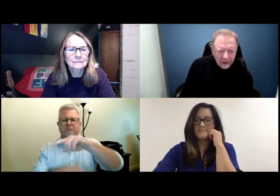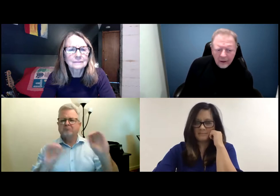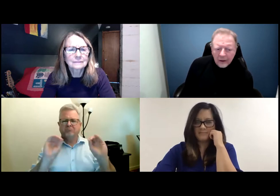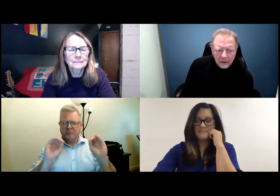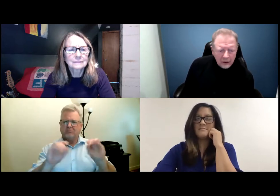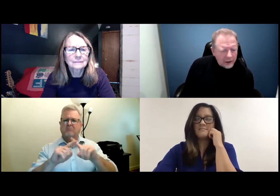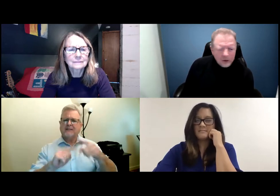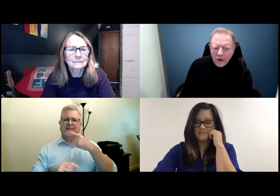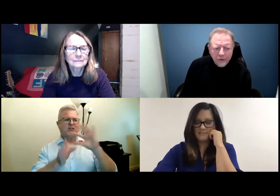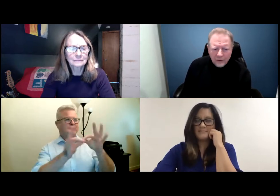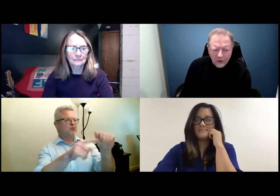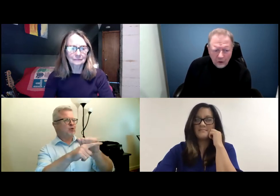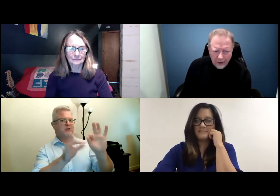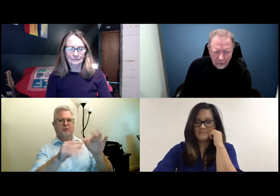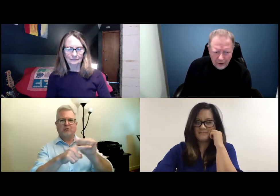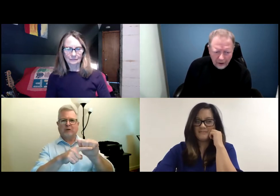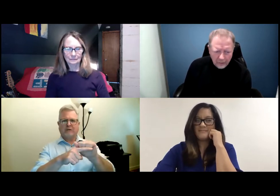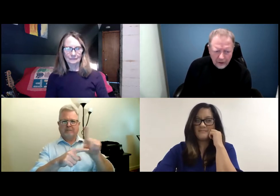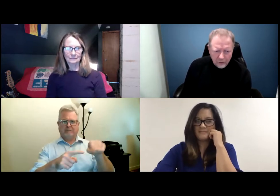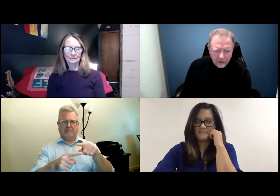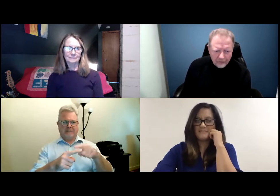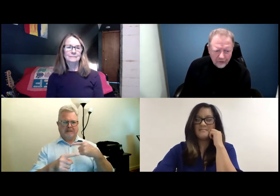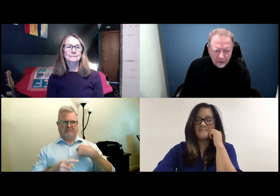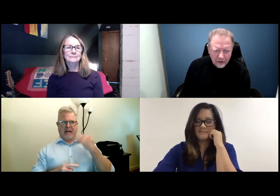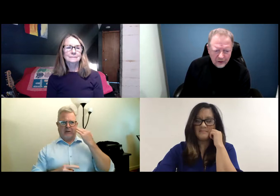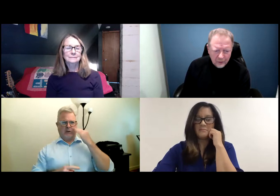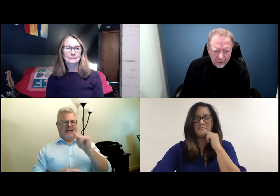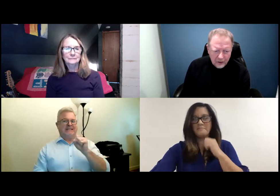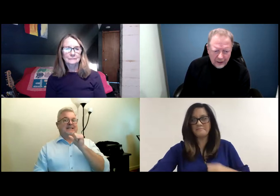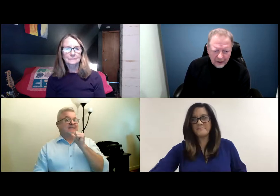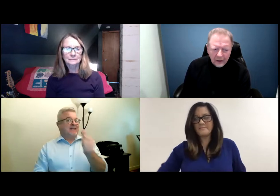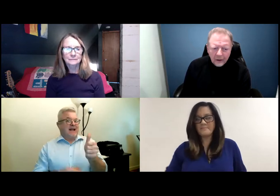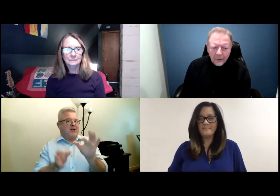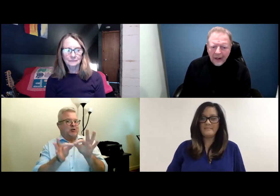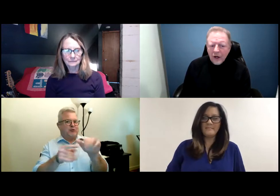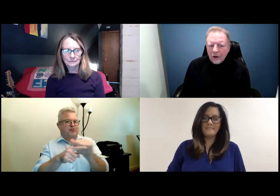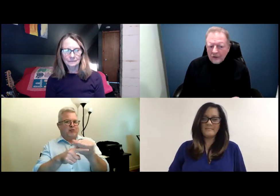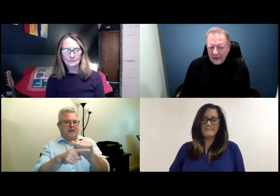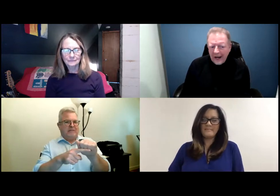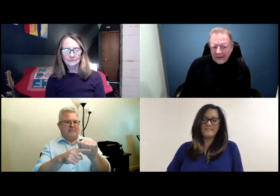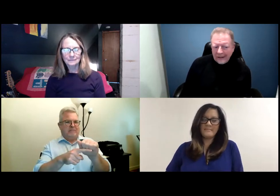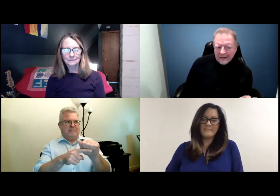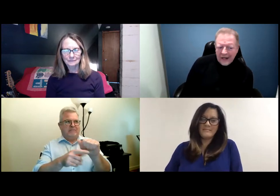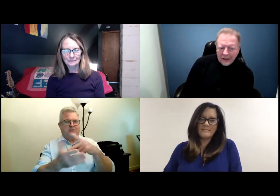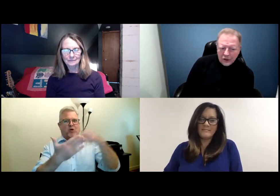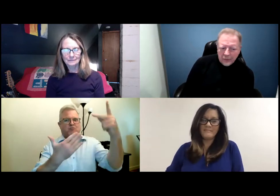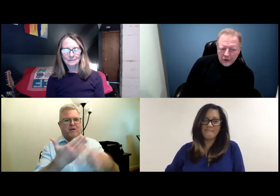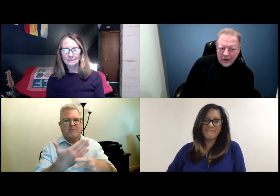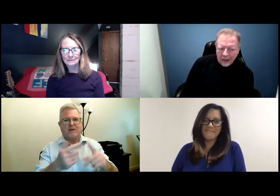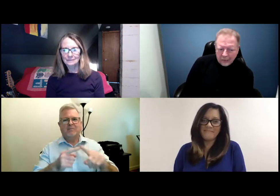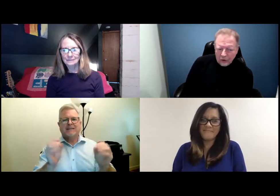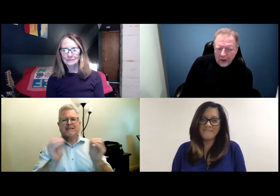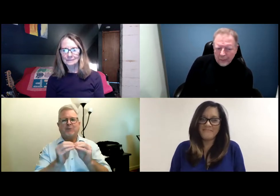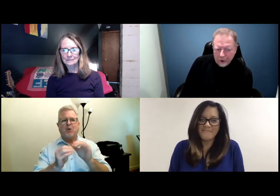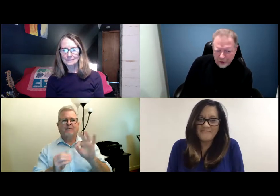committee, and there's no fault of your own, by the way, because when you refer to it as interpreter training, but I know in reality, it's not an interpreter